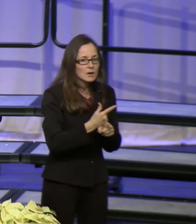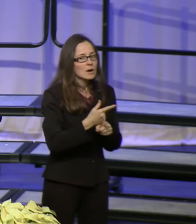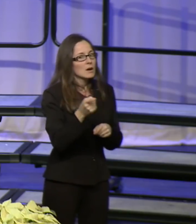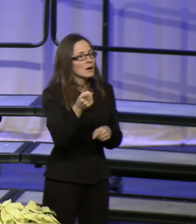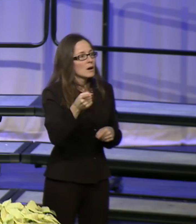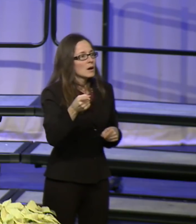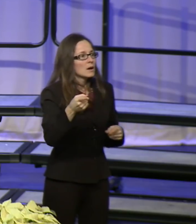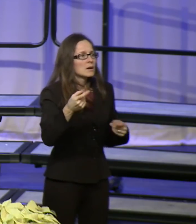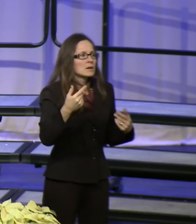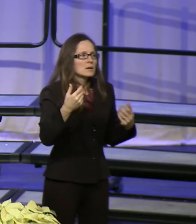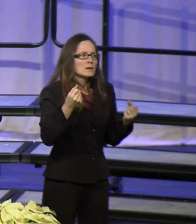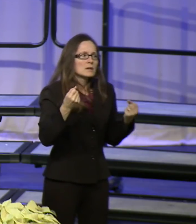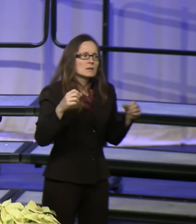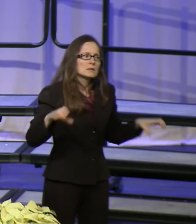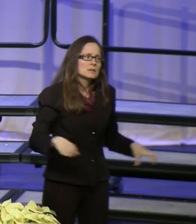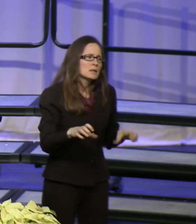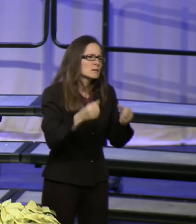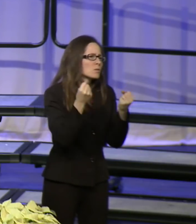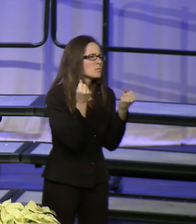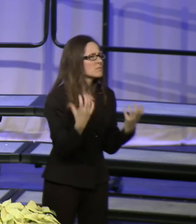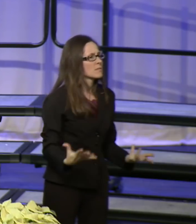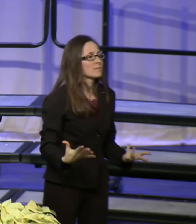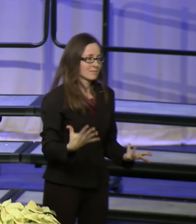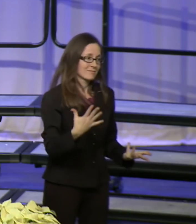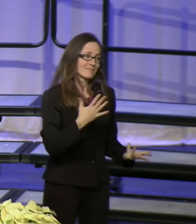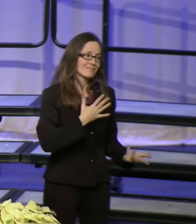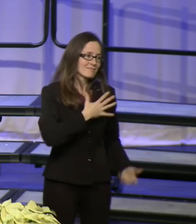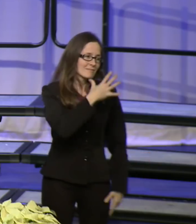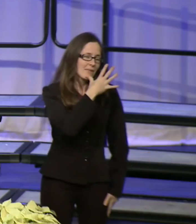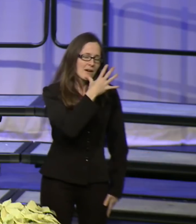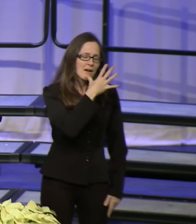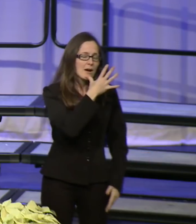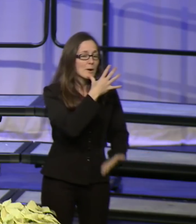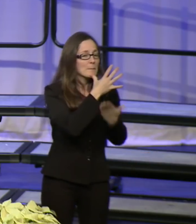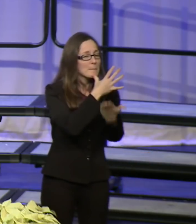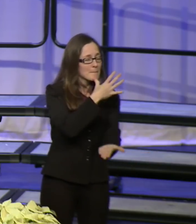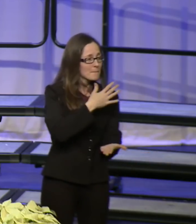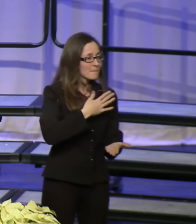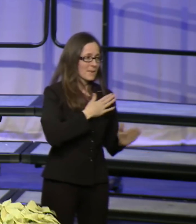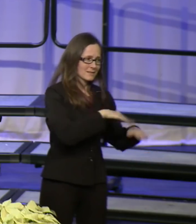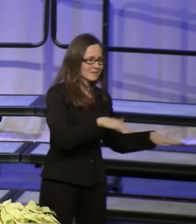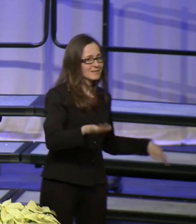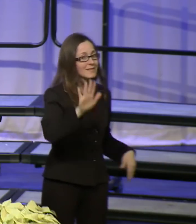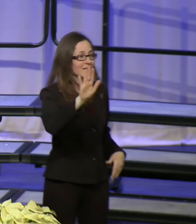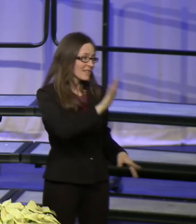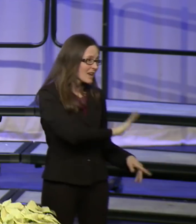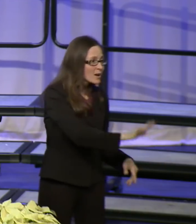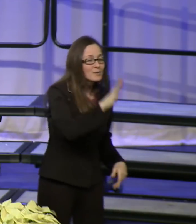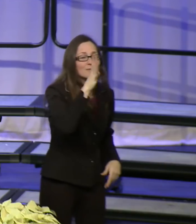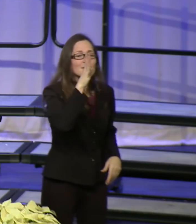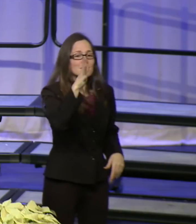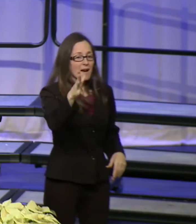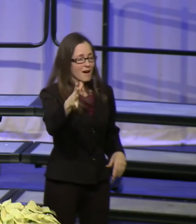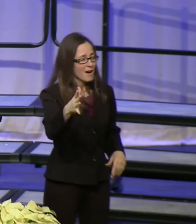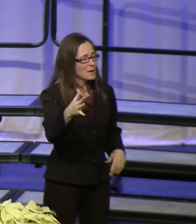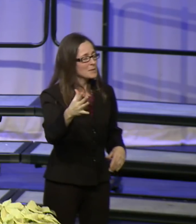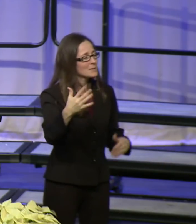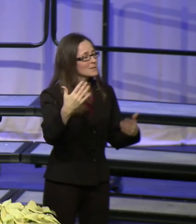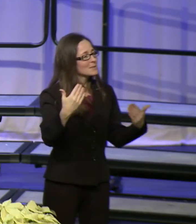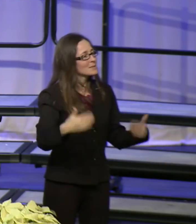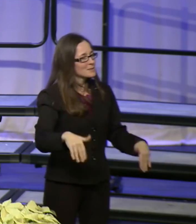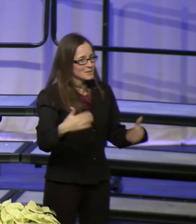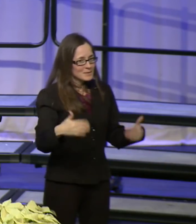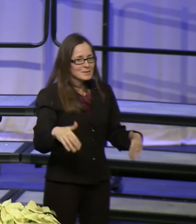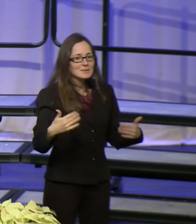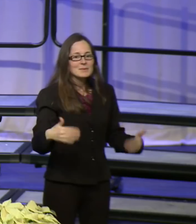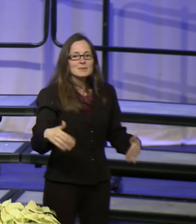mama lot, and that was my mom, my kid's grandma. You all know that kind of mama. Maybe you should think about that a little bit more before